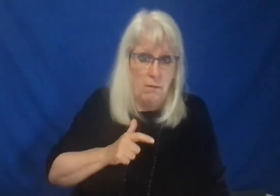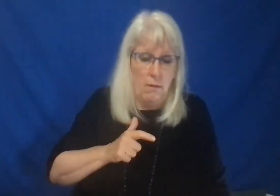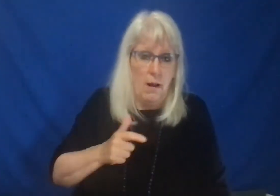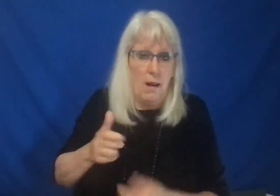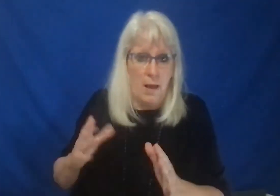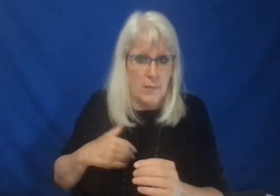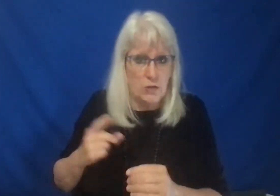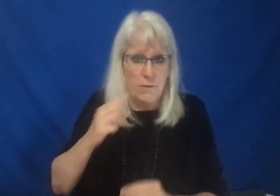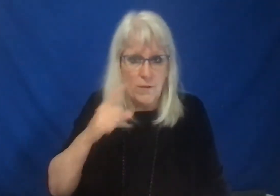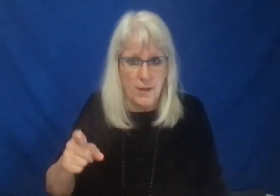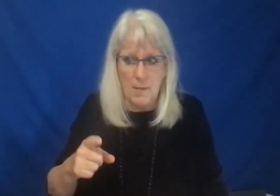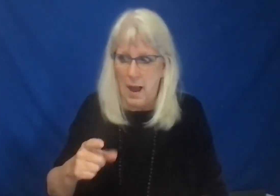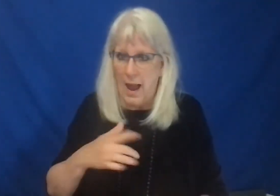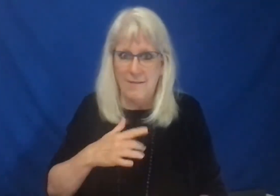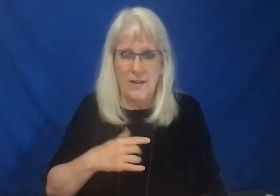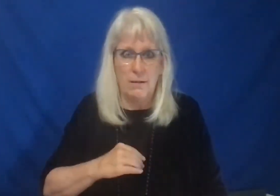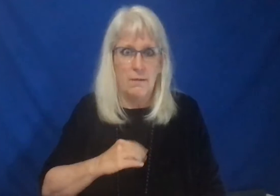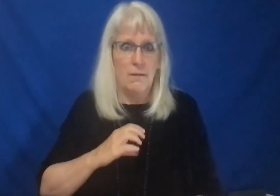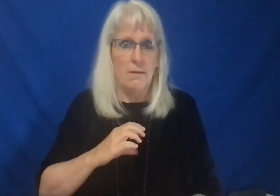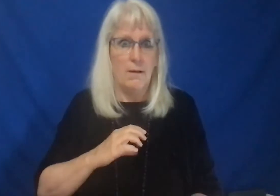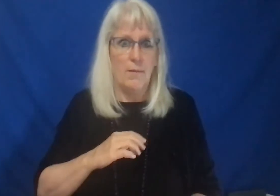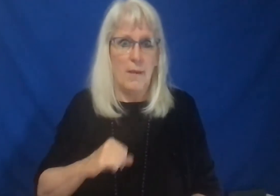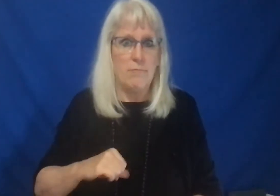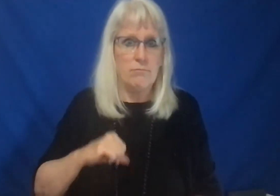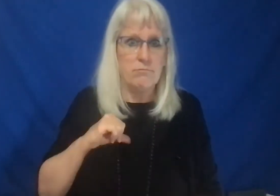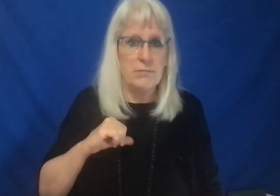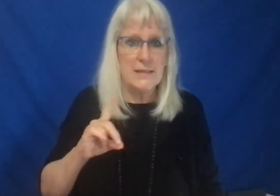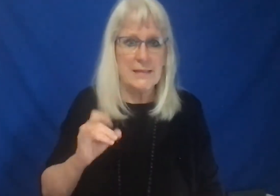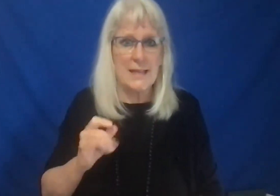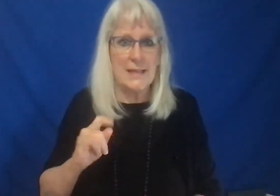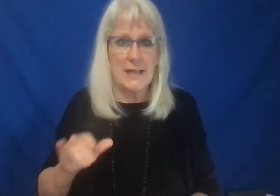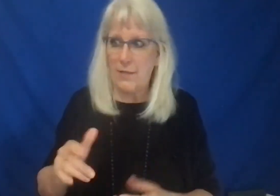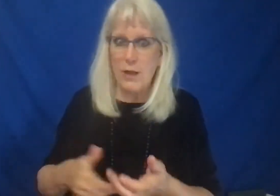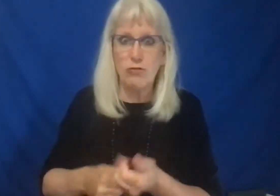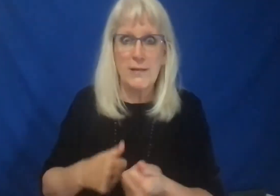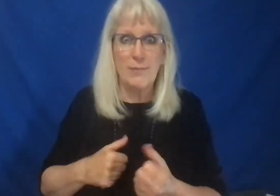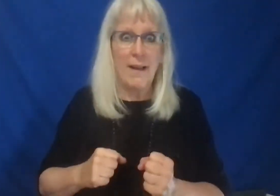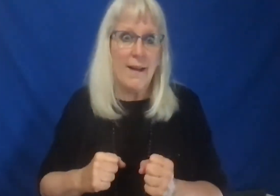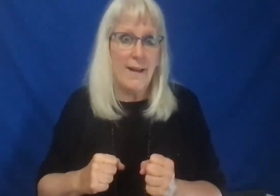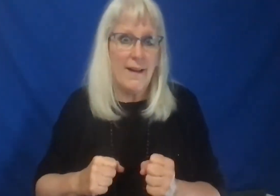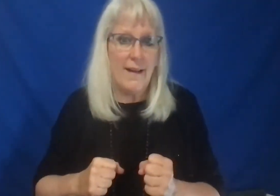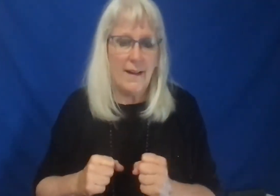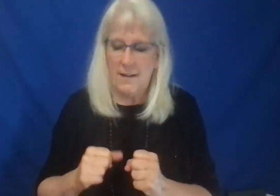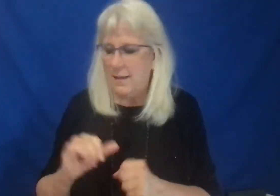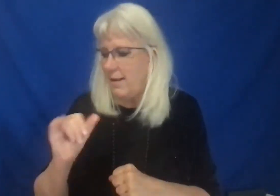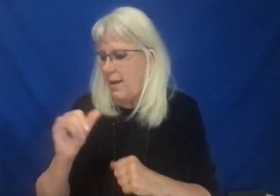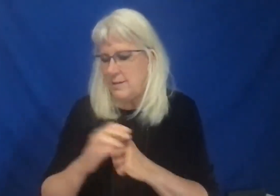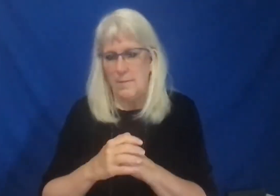it builds my dignity, it is empowering to me. I become a trustworthy person. It's like when I have the